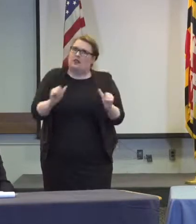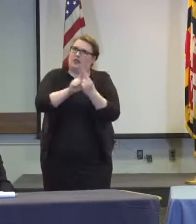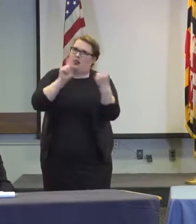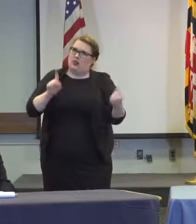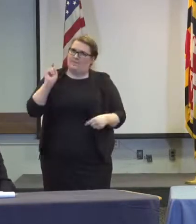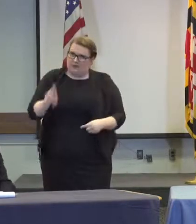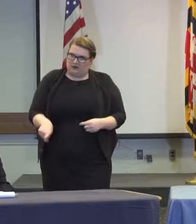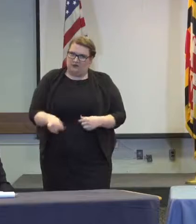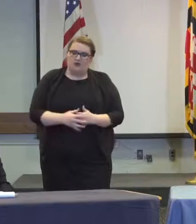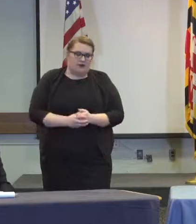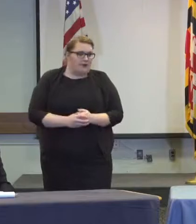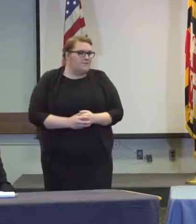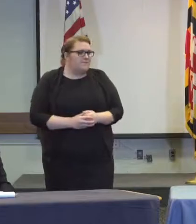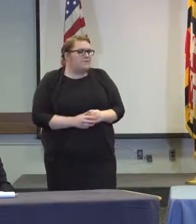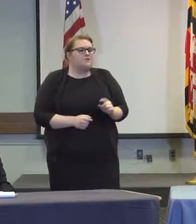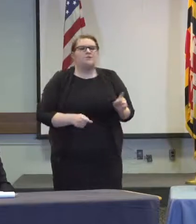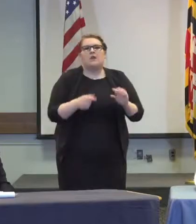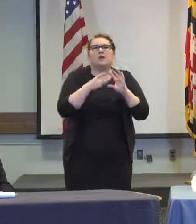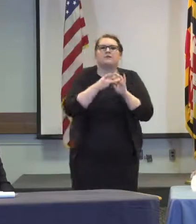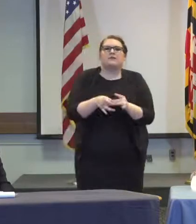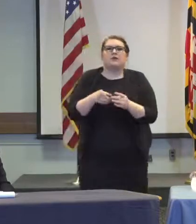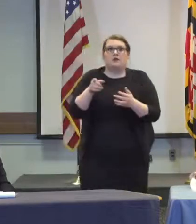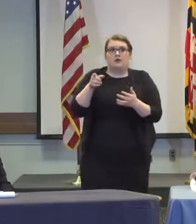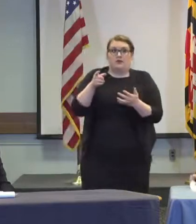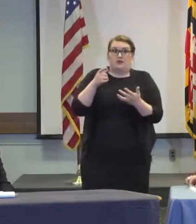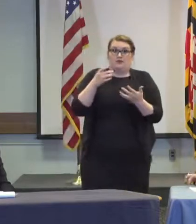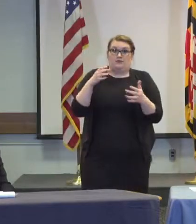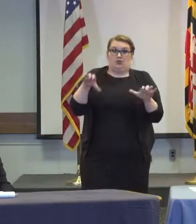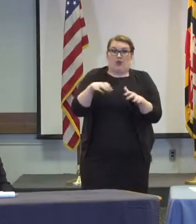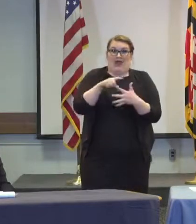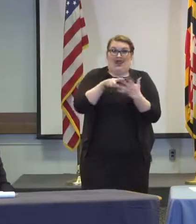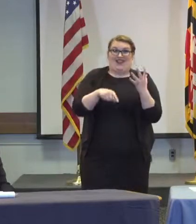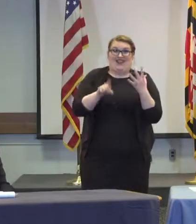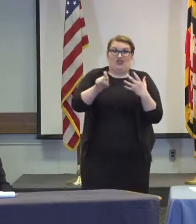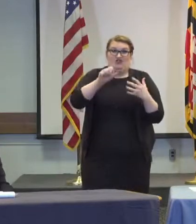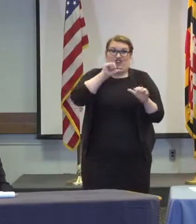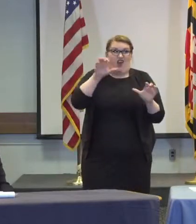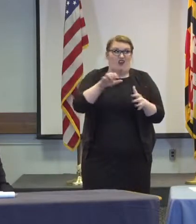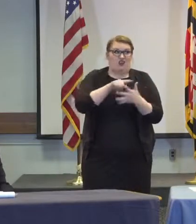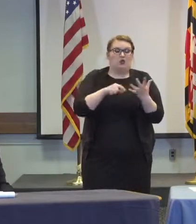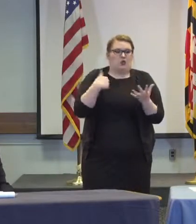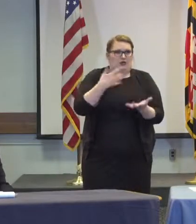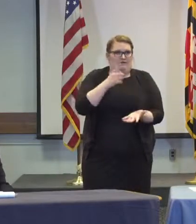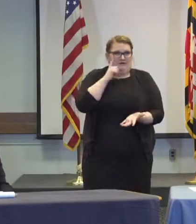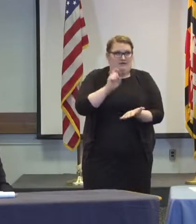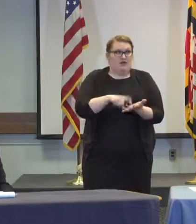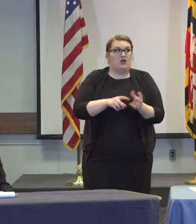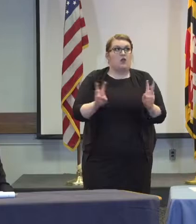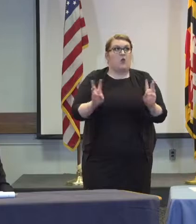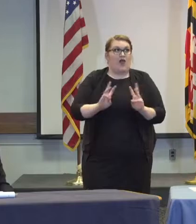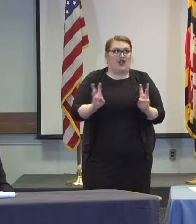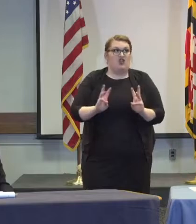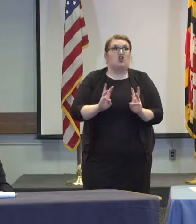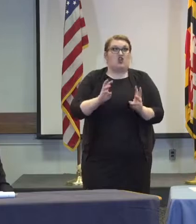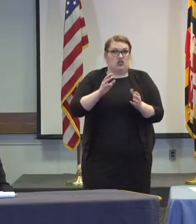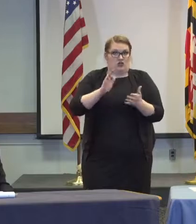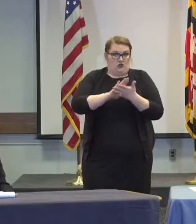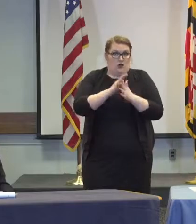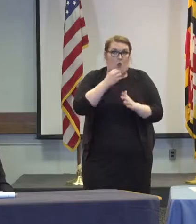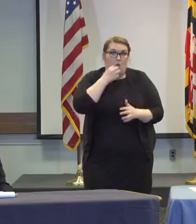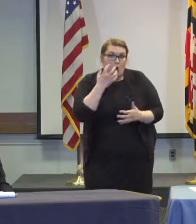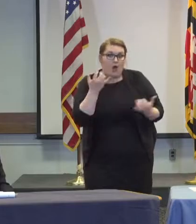speaking of things, speaking of doing things that you shouldn't be doing, and we've seen this, the weather is getting warmer, the